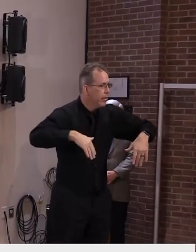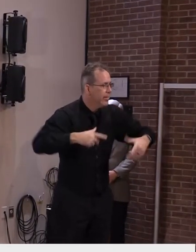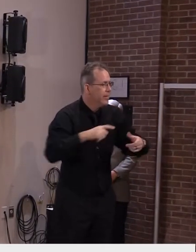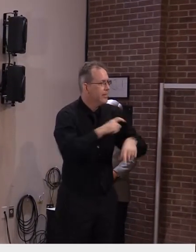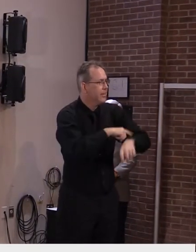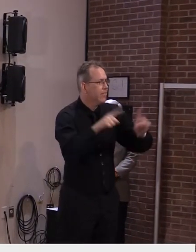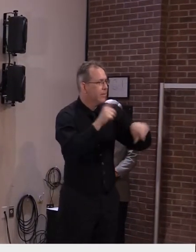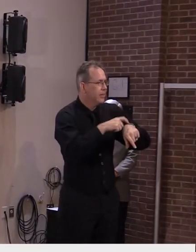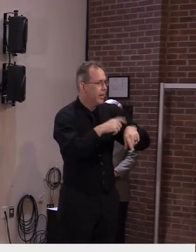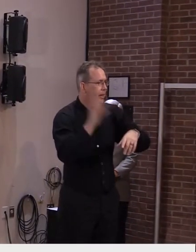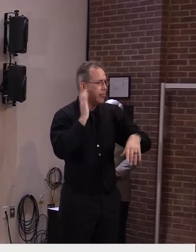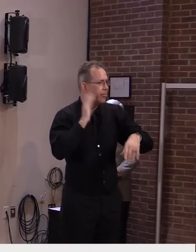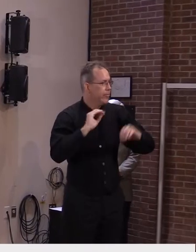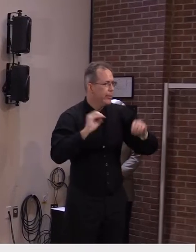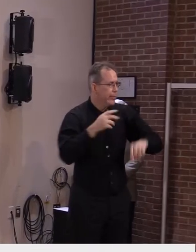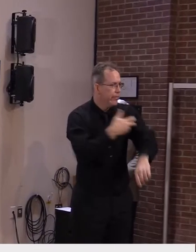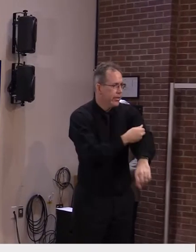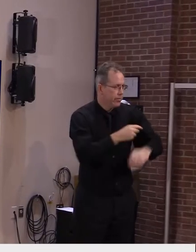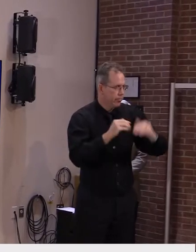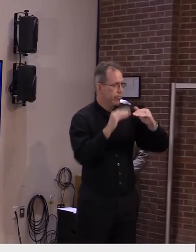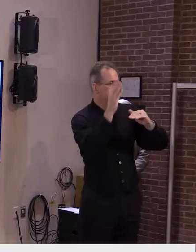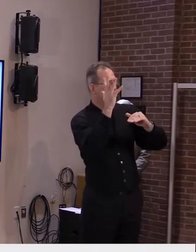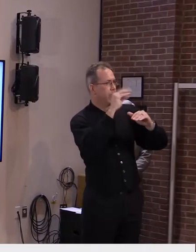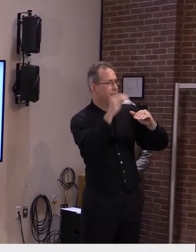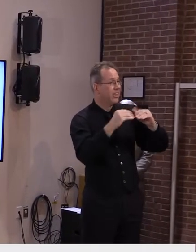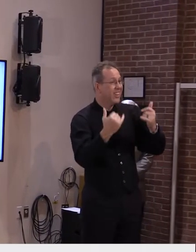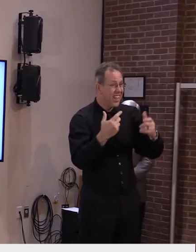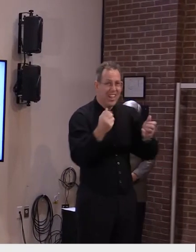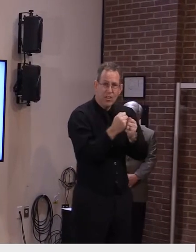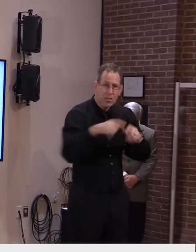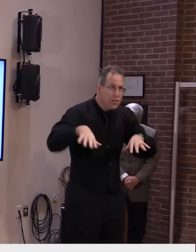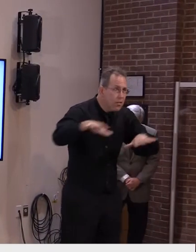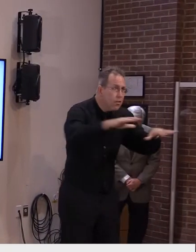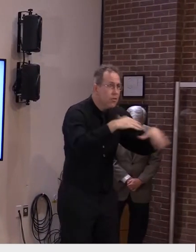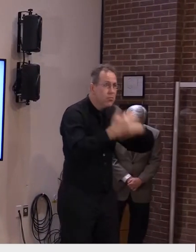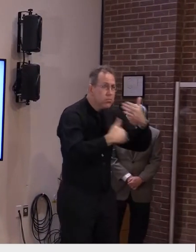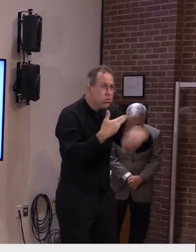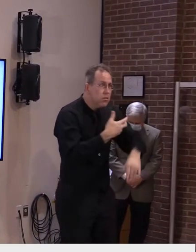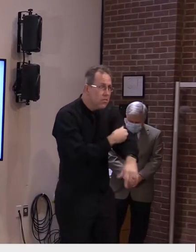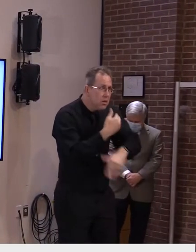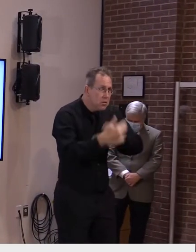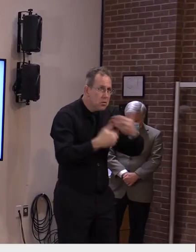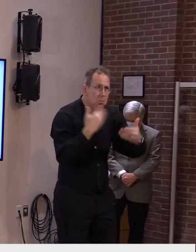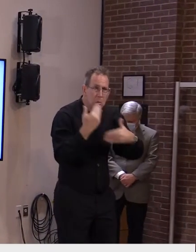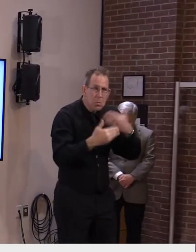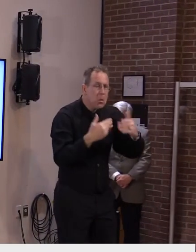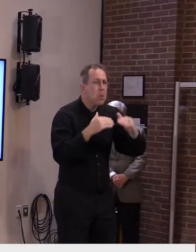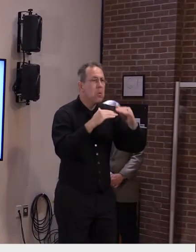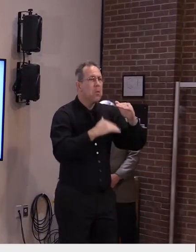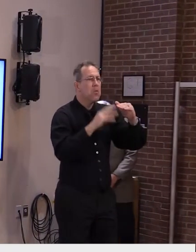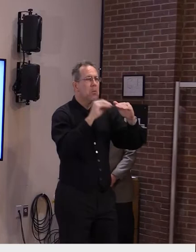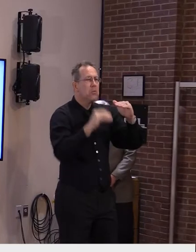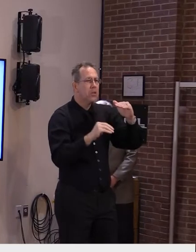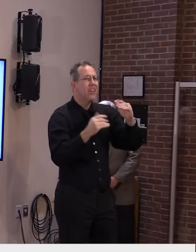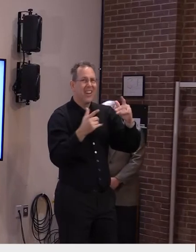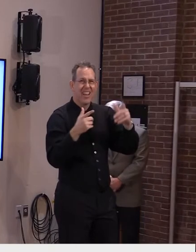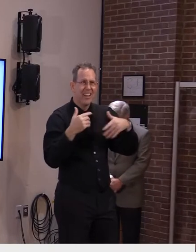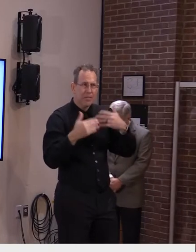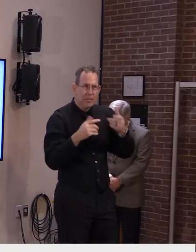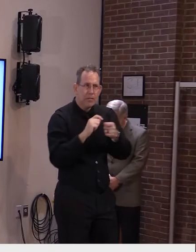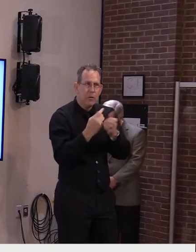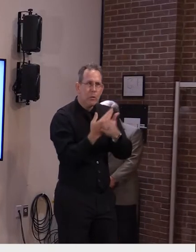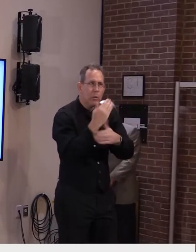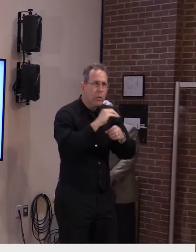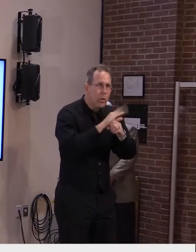So I think the recent increase, we have to watch with a little bit of caution, because